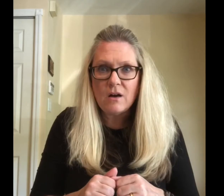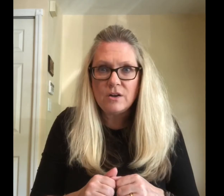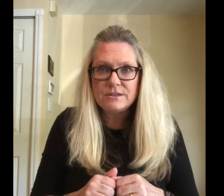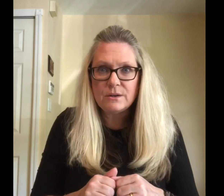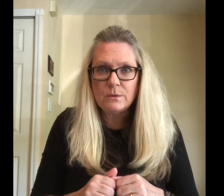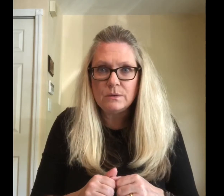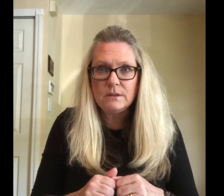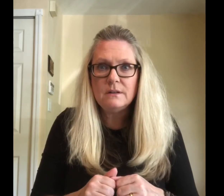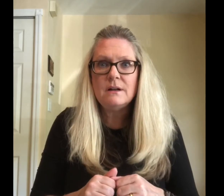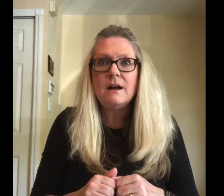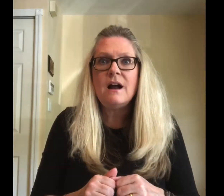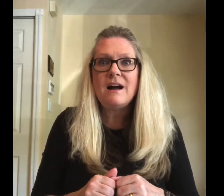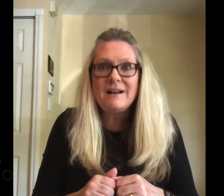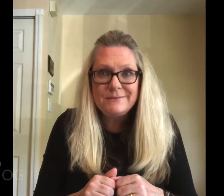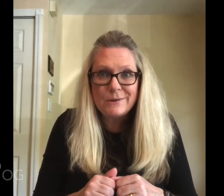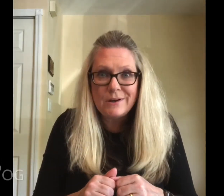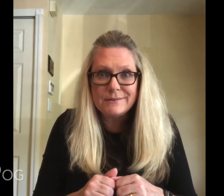Also, hot dogs.